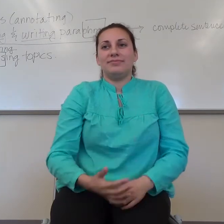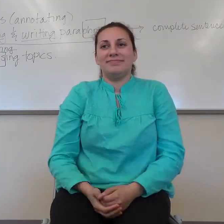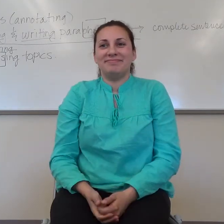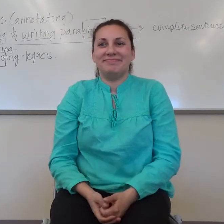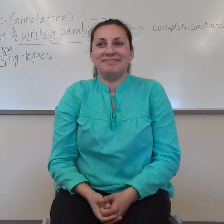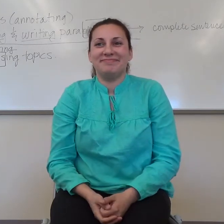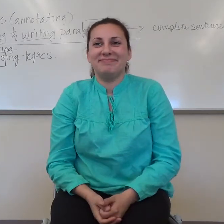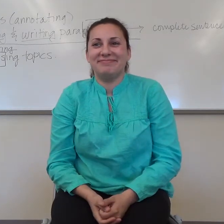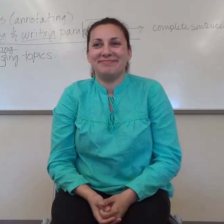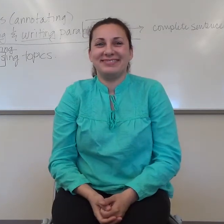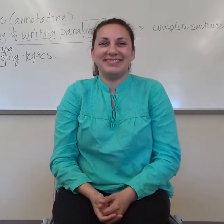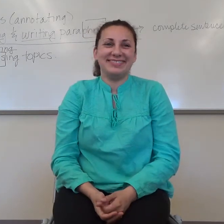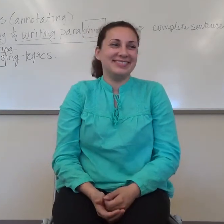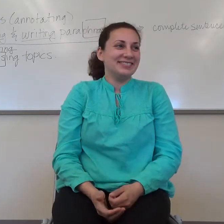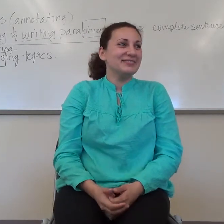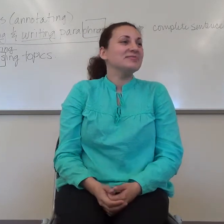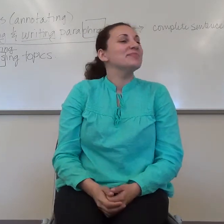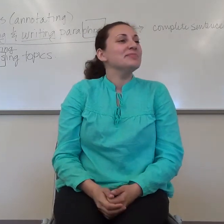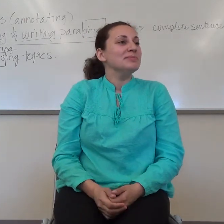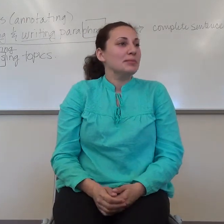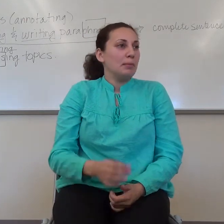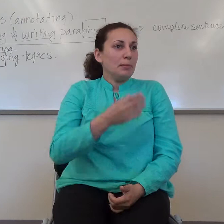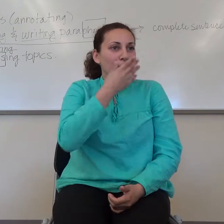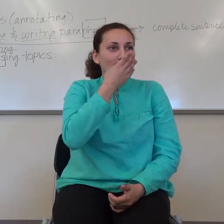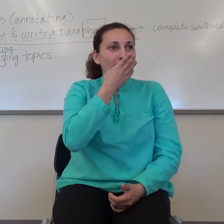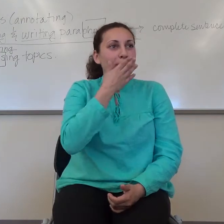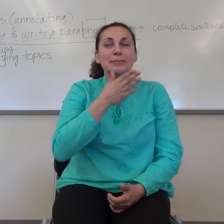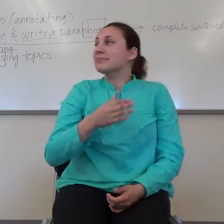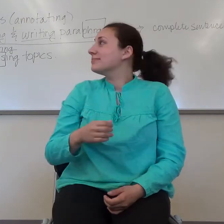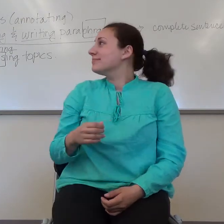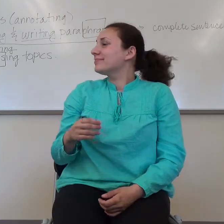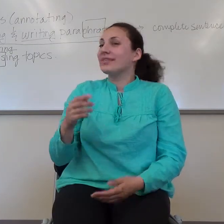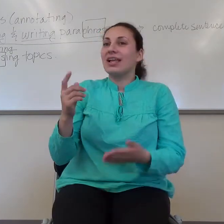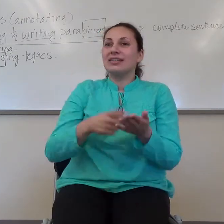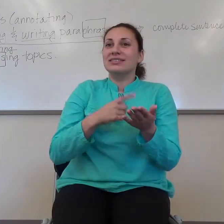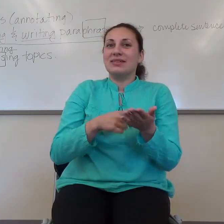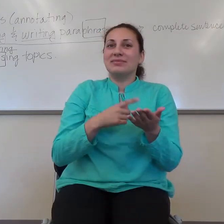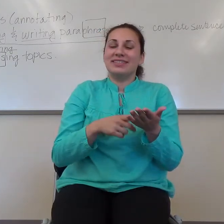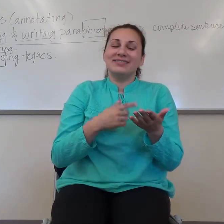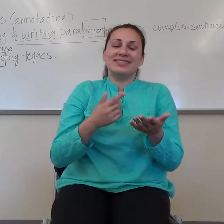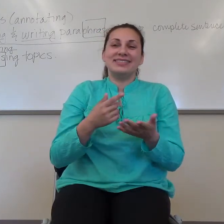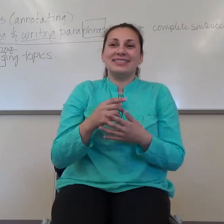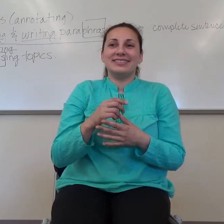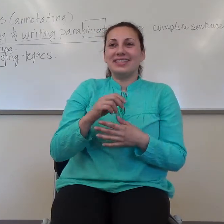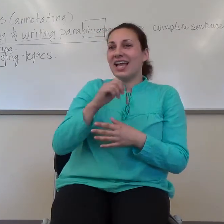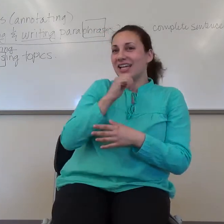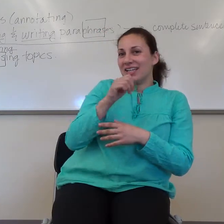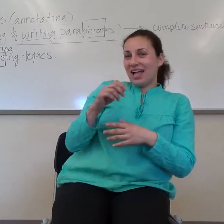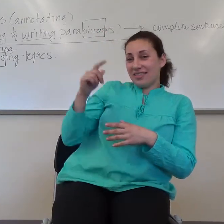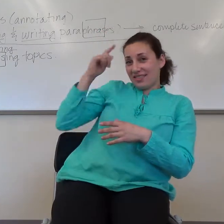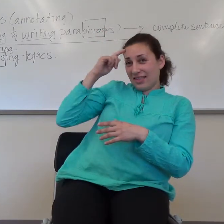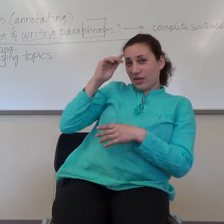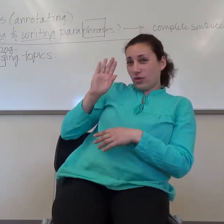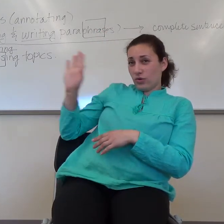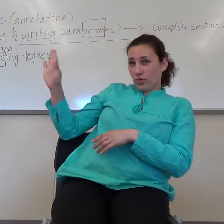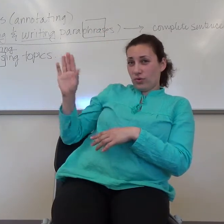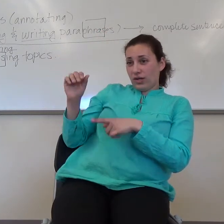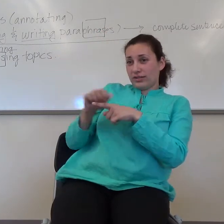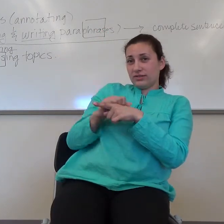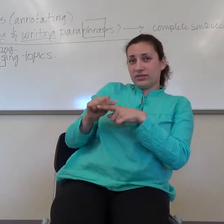different, I pick one sometimes she doesn't, I don't think that's another thing, I don't think her exercise is long enough. So I picked one